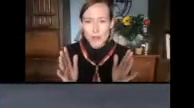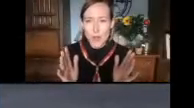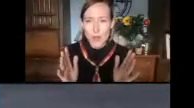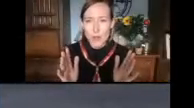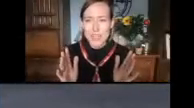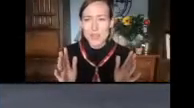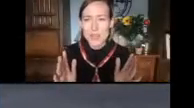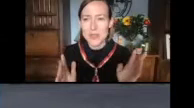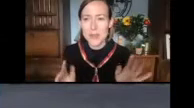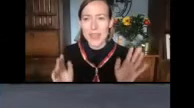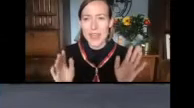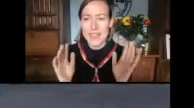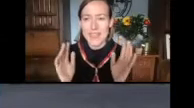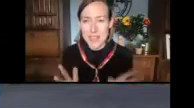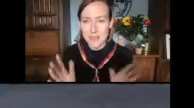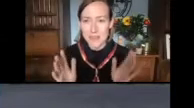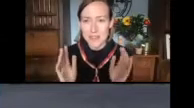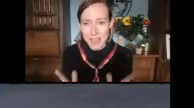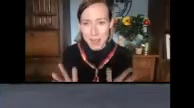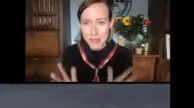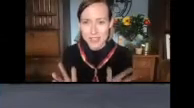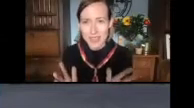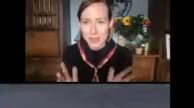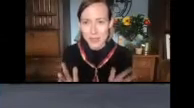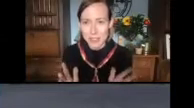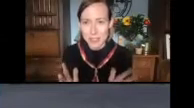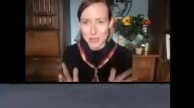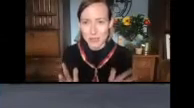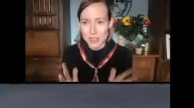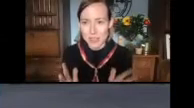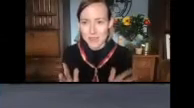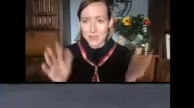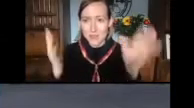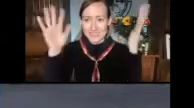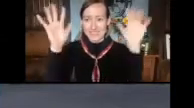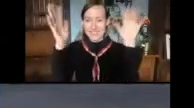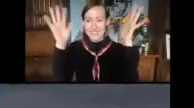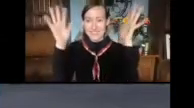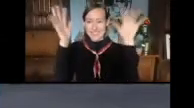so far, we need to give them a deaf clap, a sign language clap. Ready?